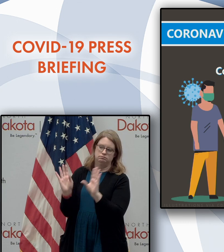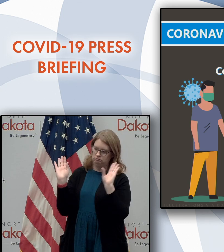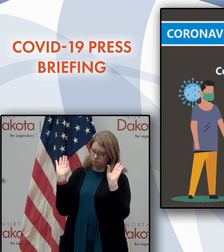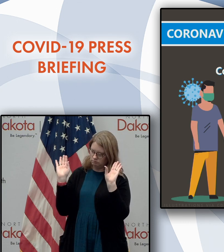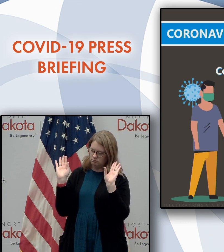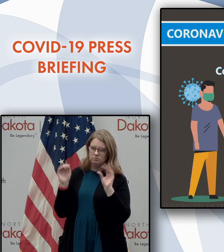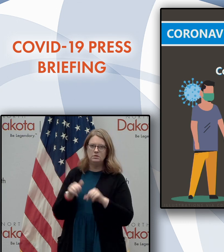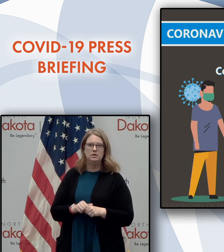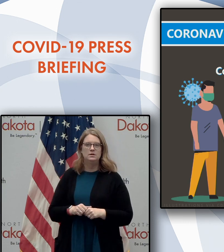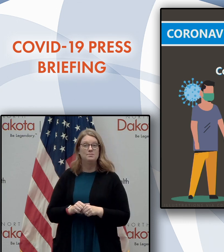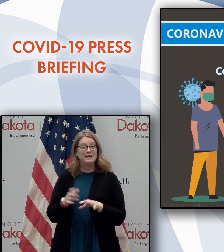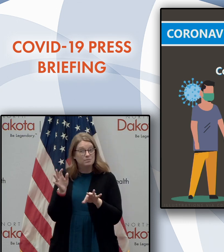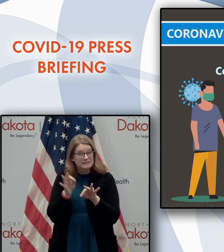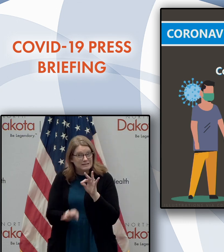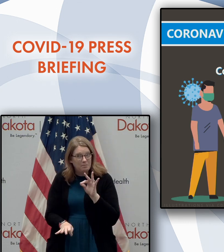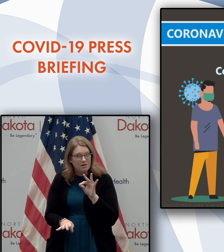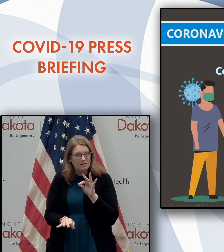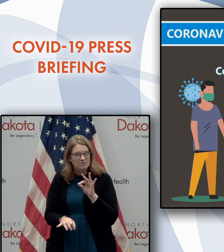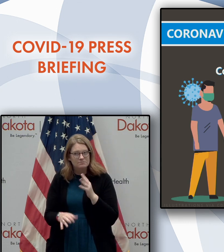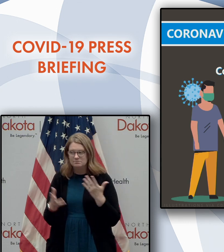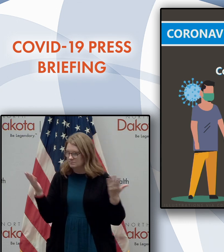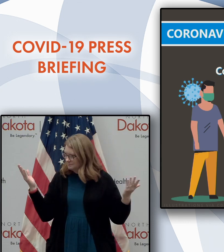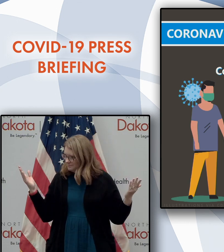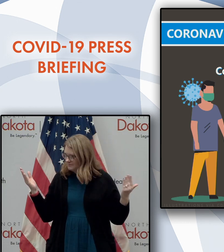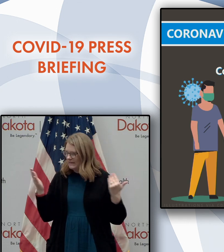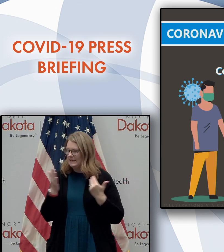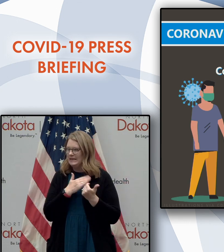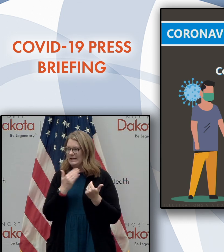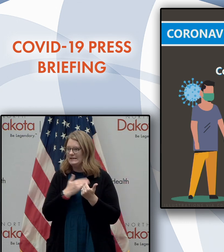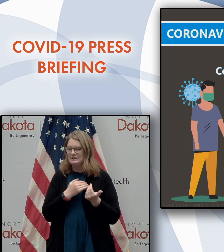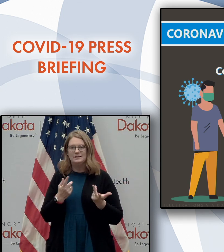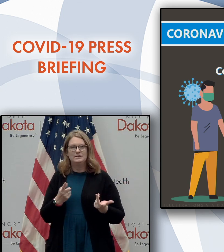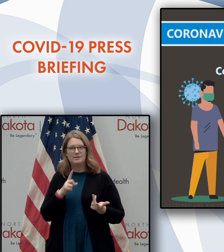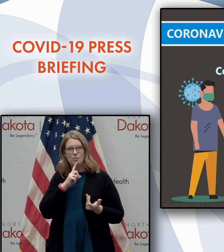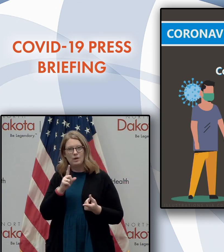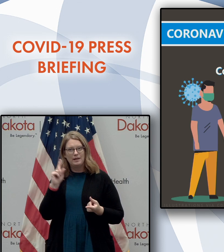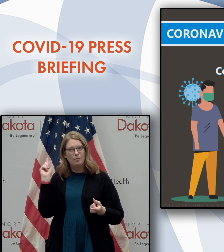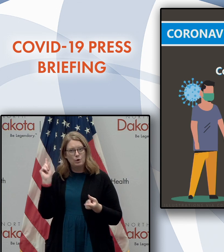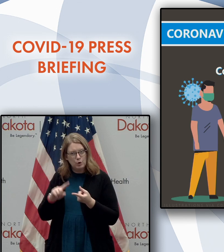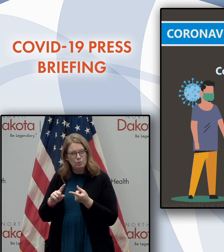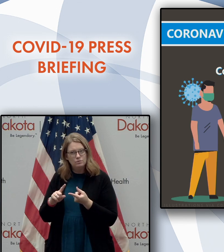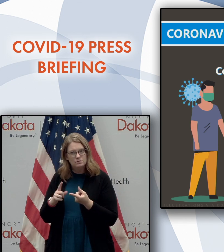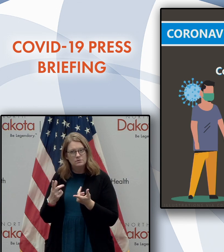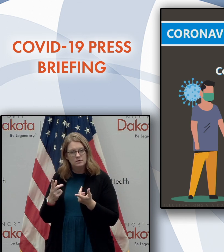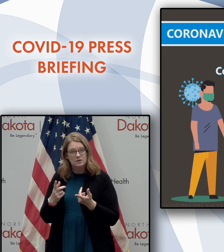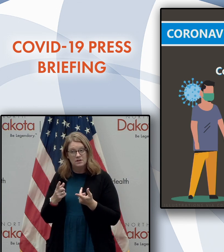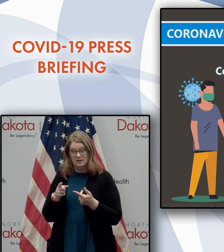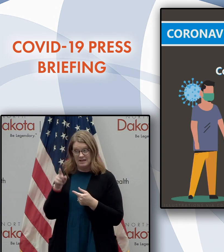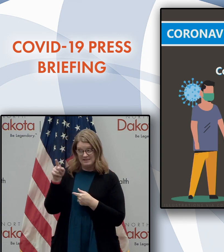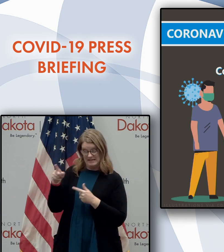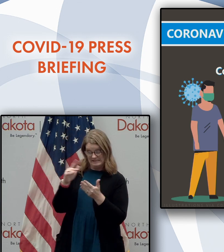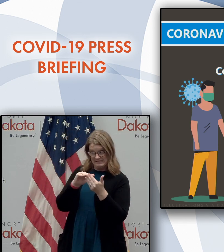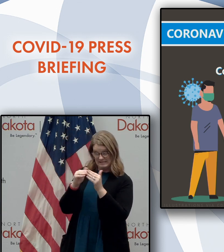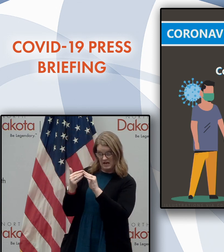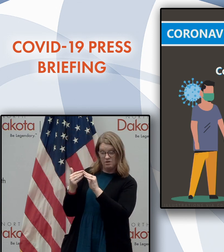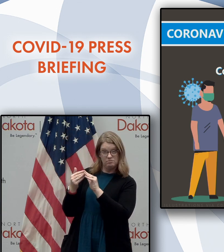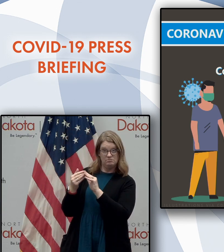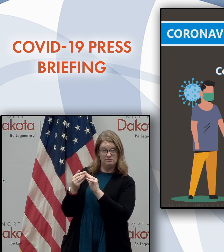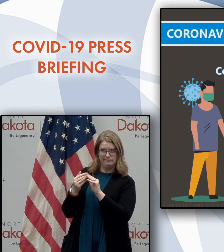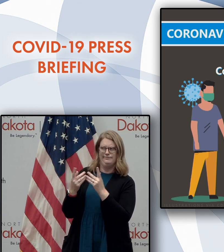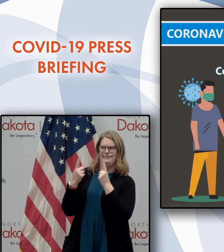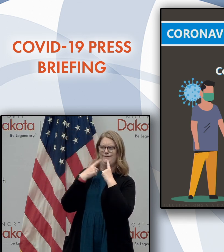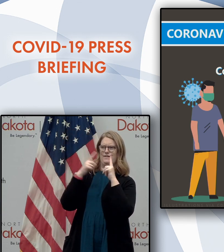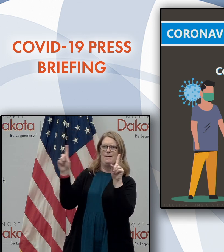symbolic to help reduce the in a town that is known for the social